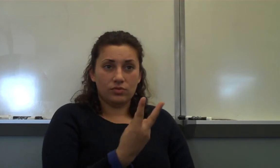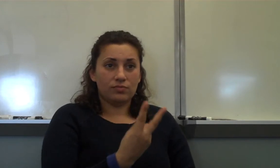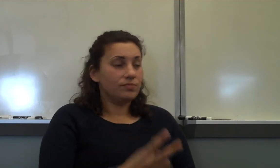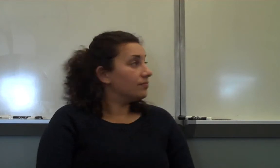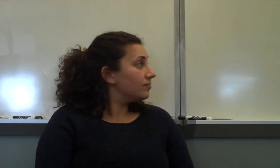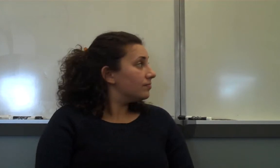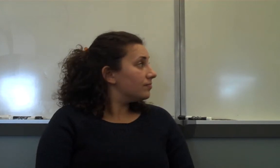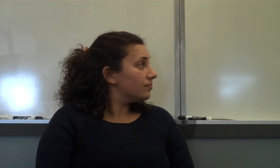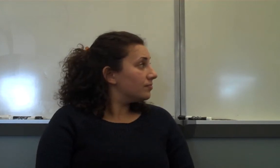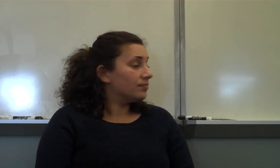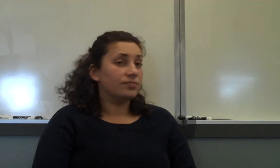Adding.